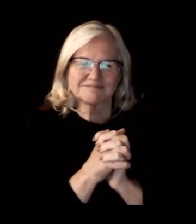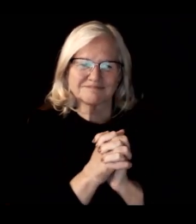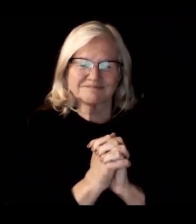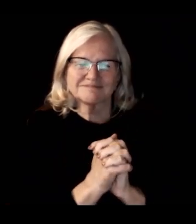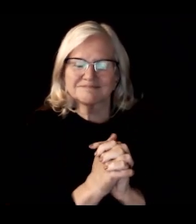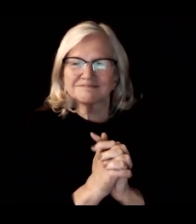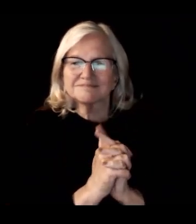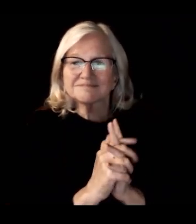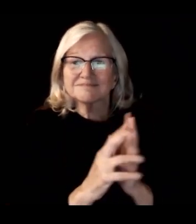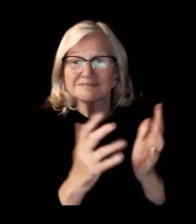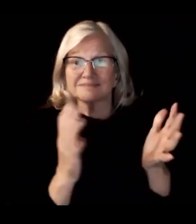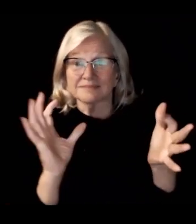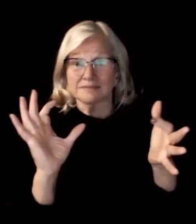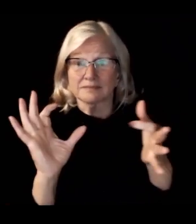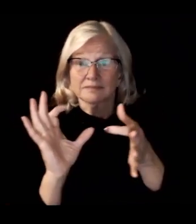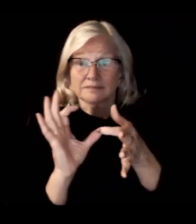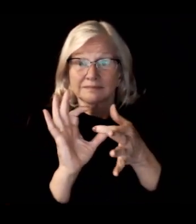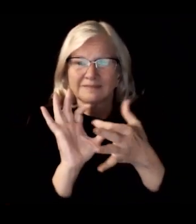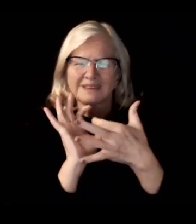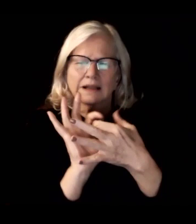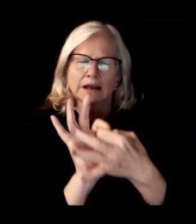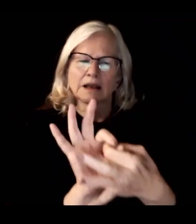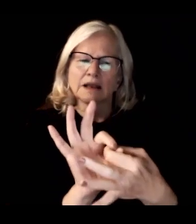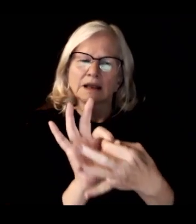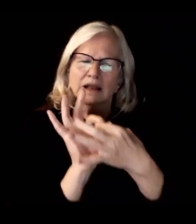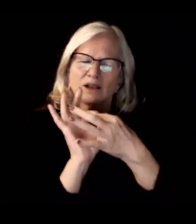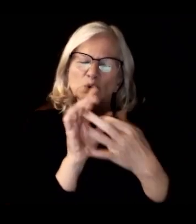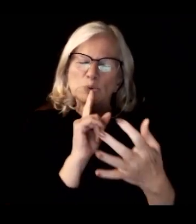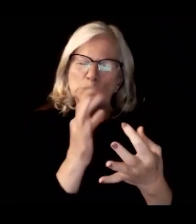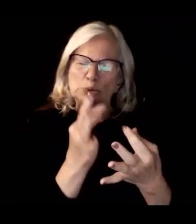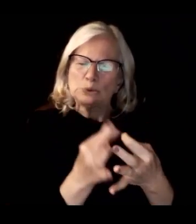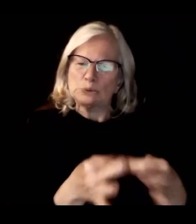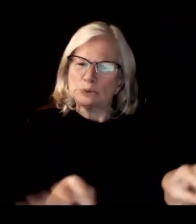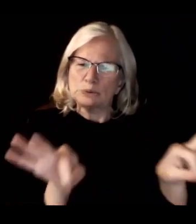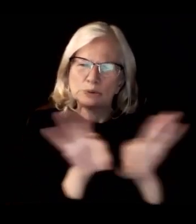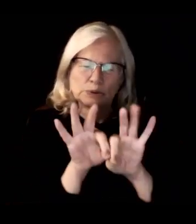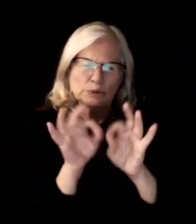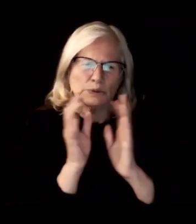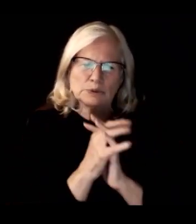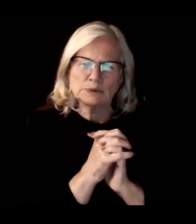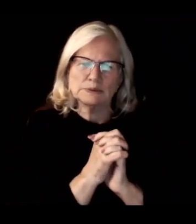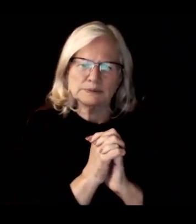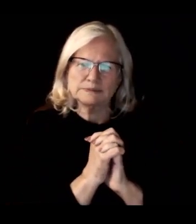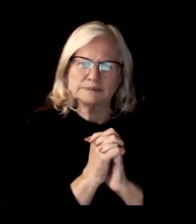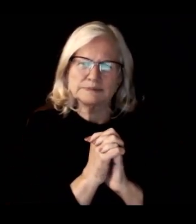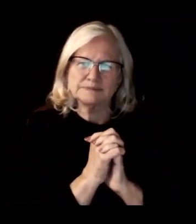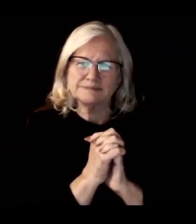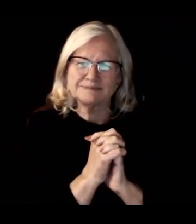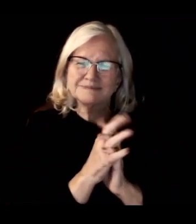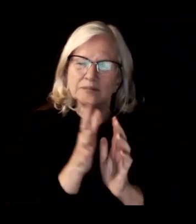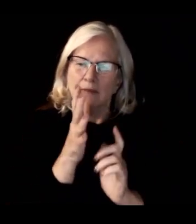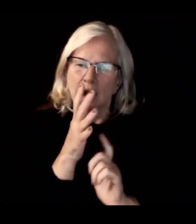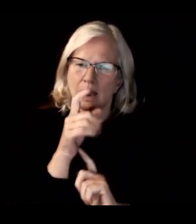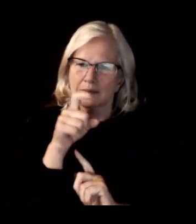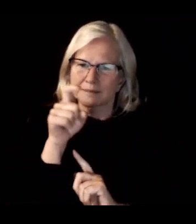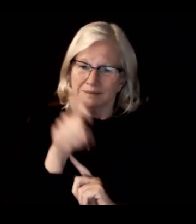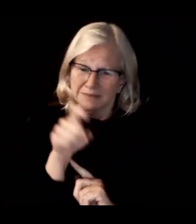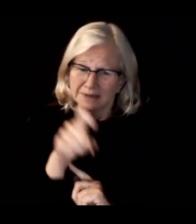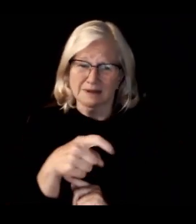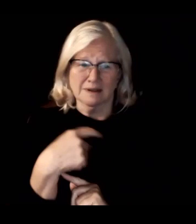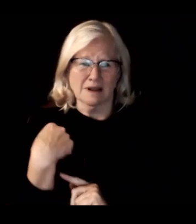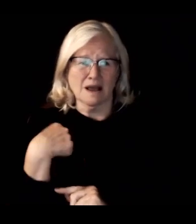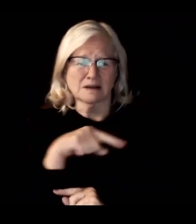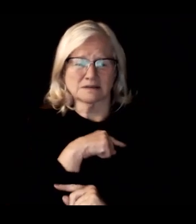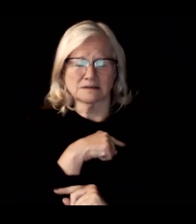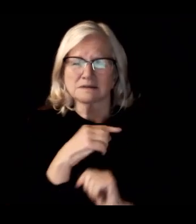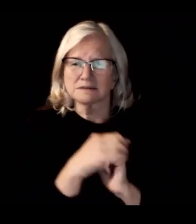Connections matter. Our mother needs us. Her well-being and quality of life are critical.